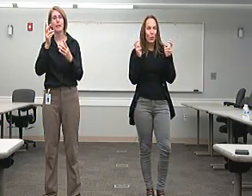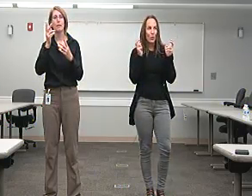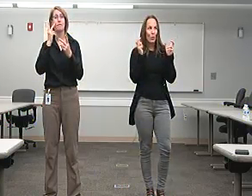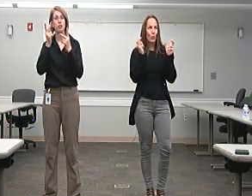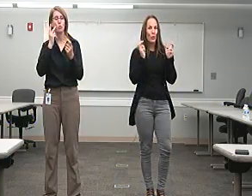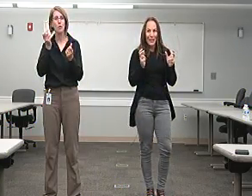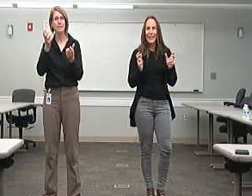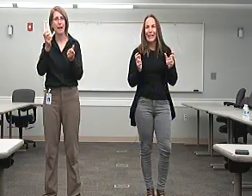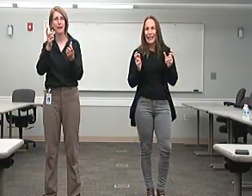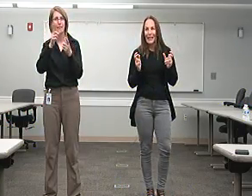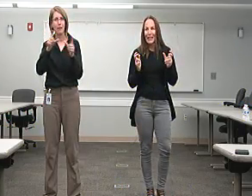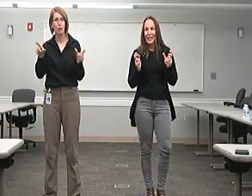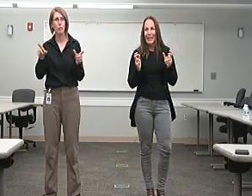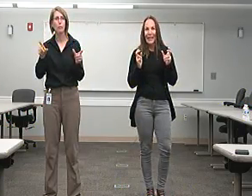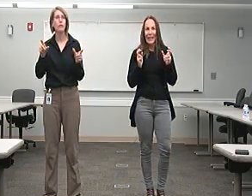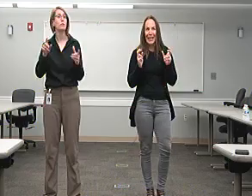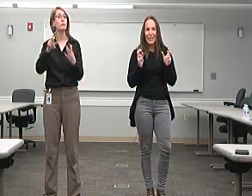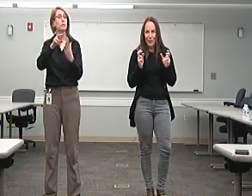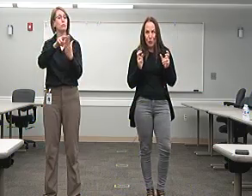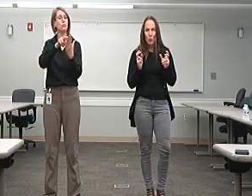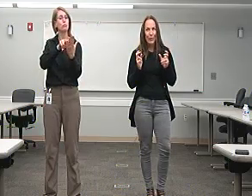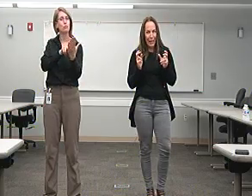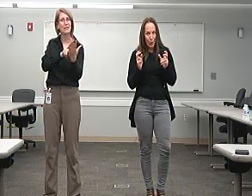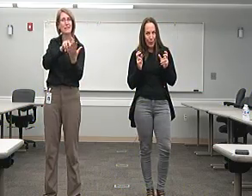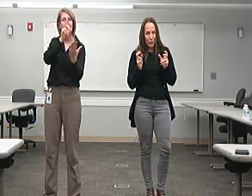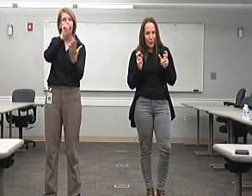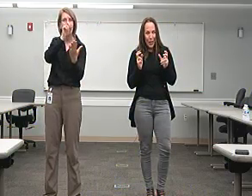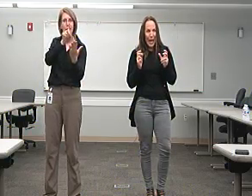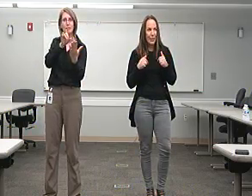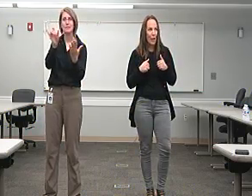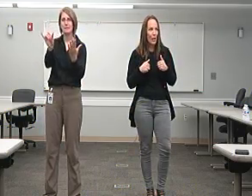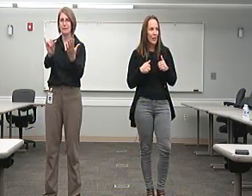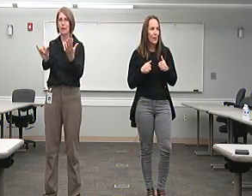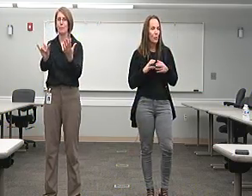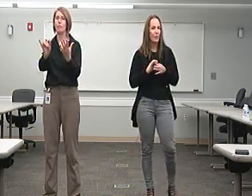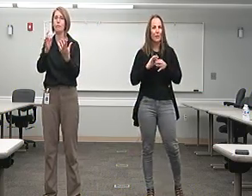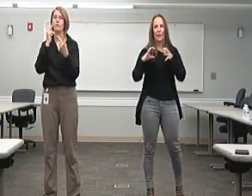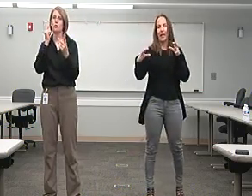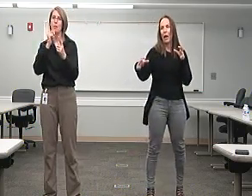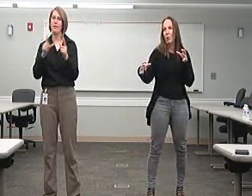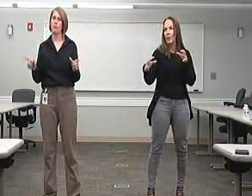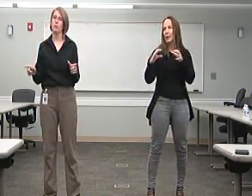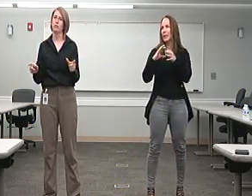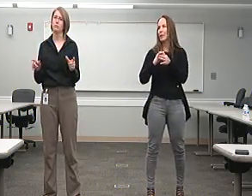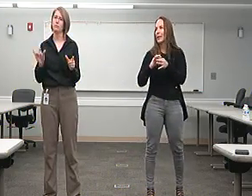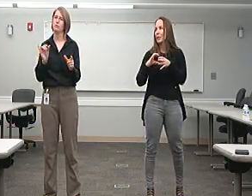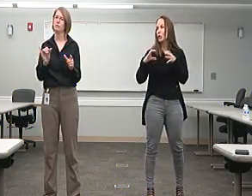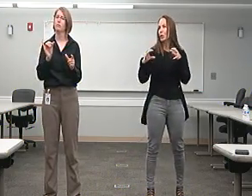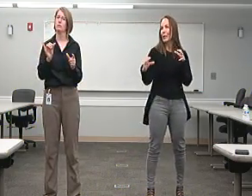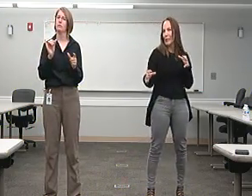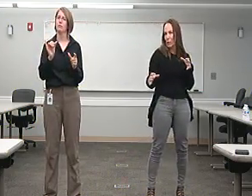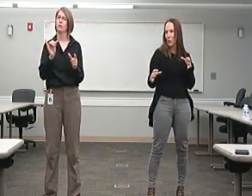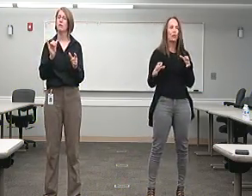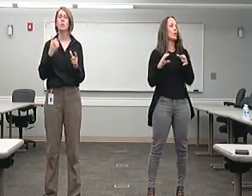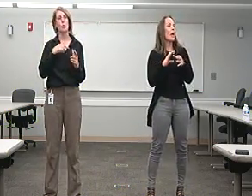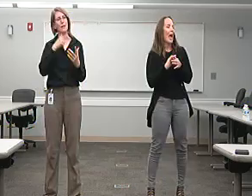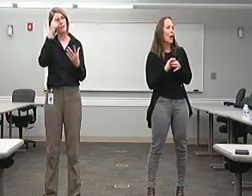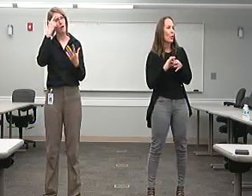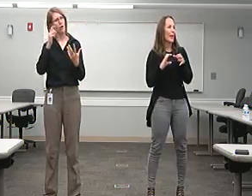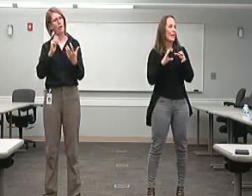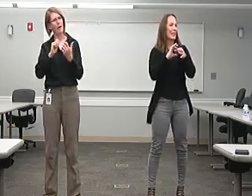reading is visual language. And a lot of times we feel like, how am I going to get my kid to learn English? How do I